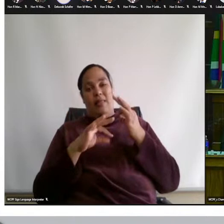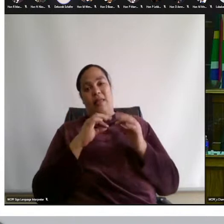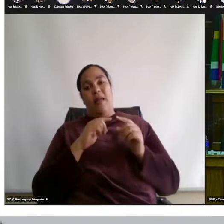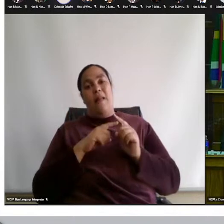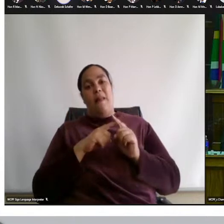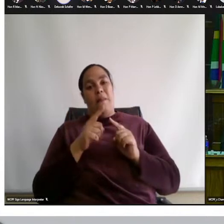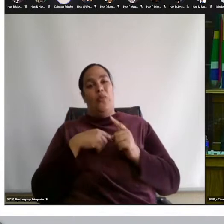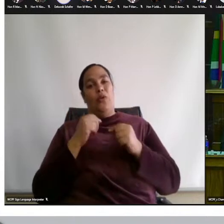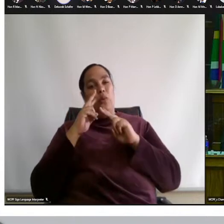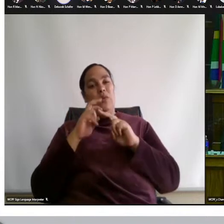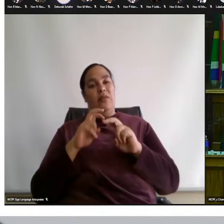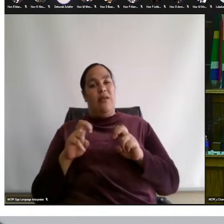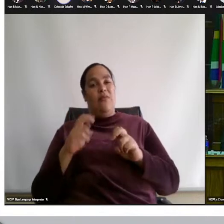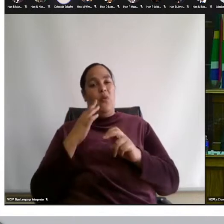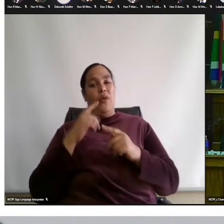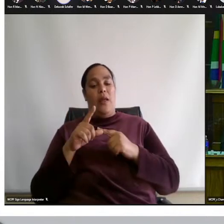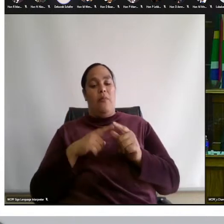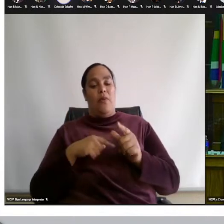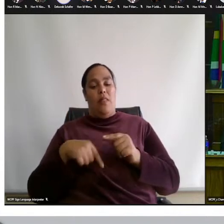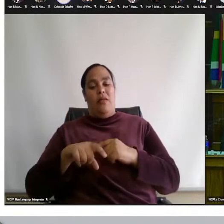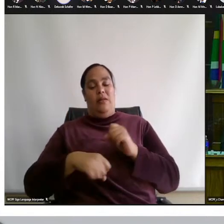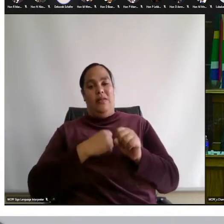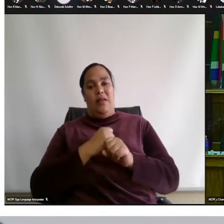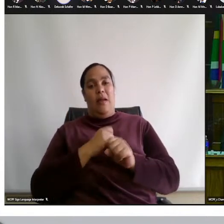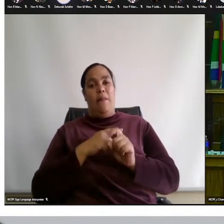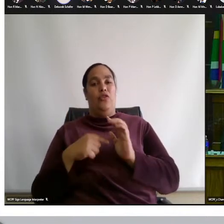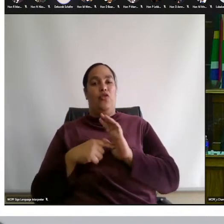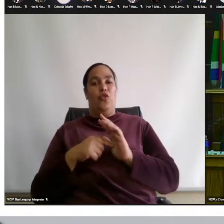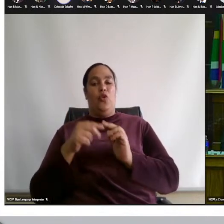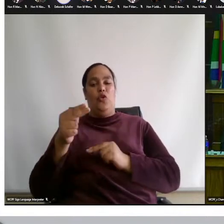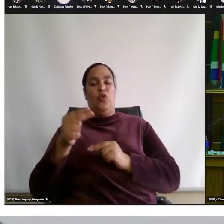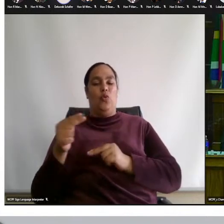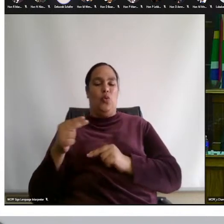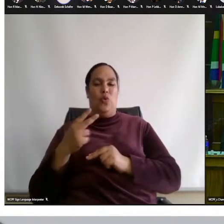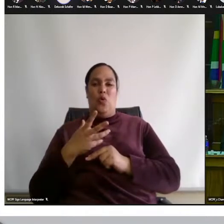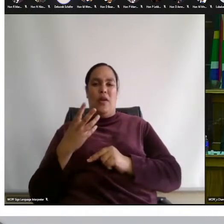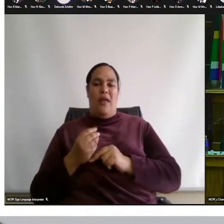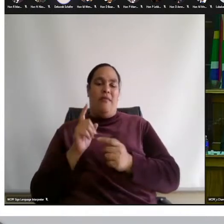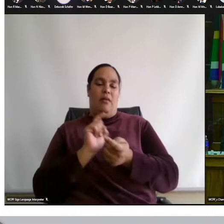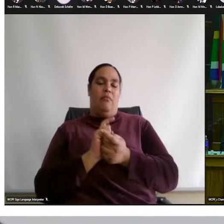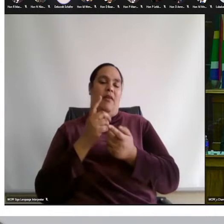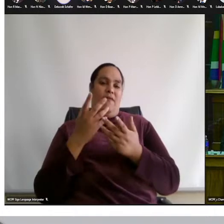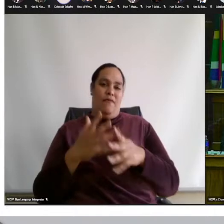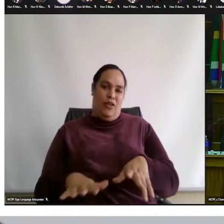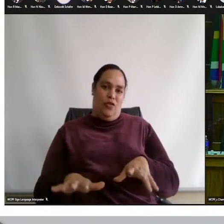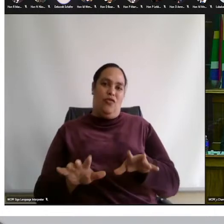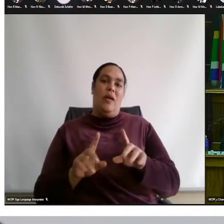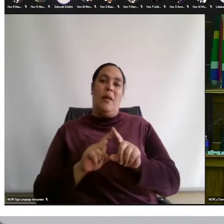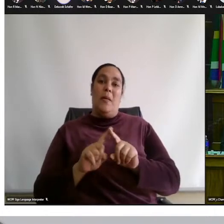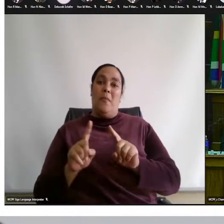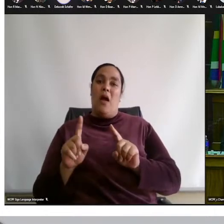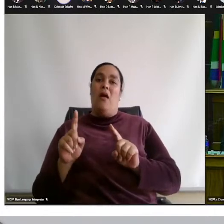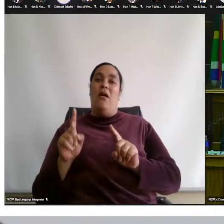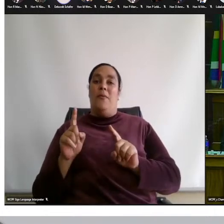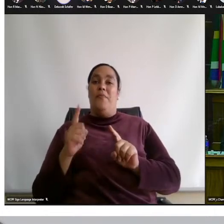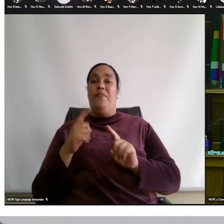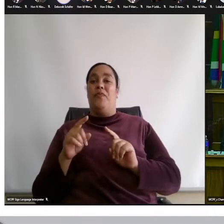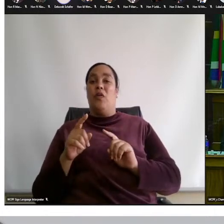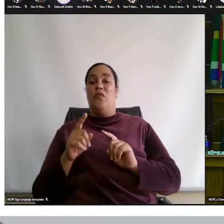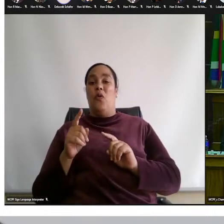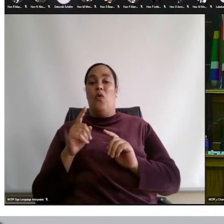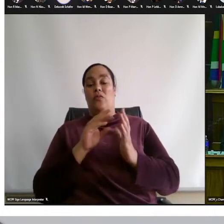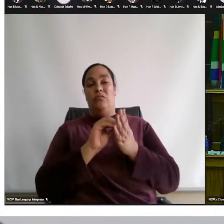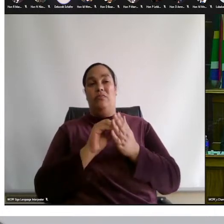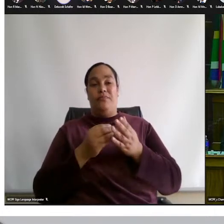did a survey particularly in April this year, which indicated shortages which have since been addressed. As far as importing skills,